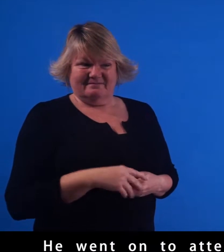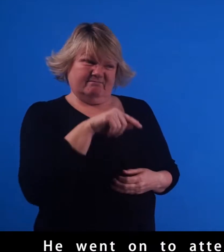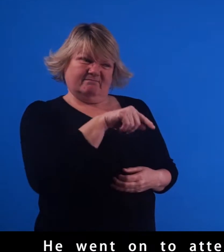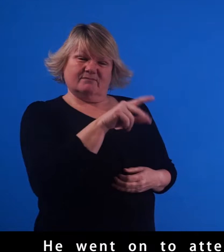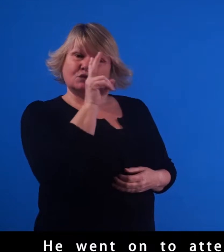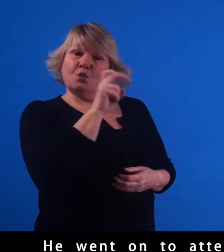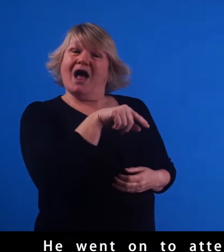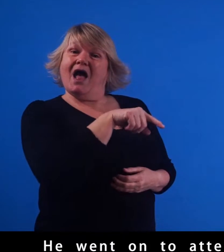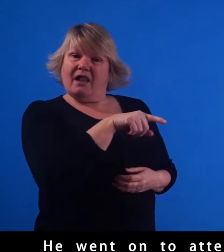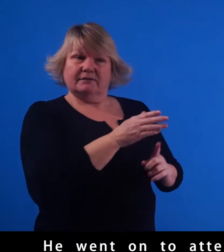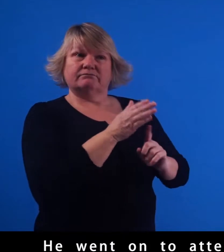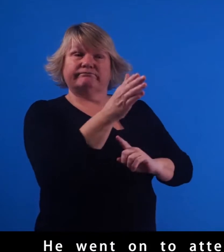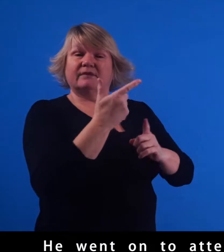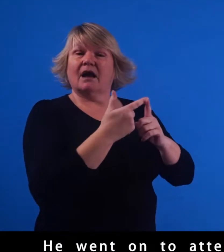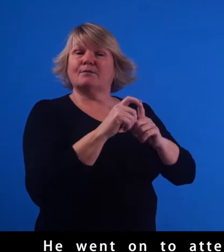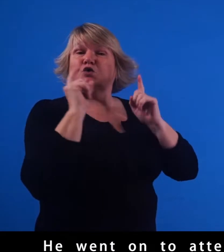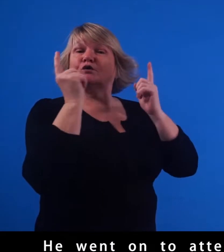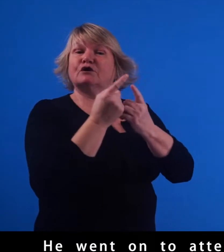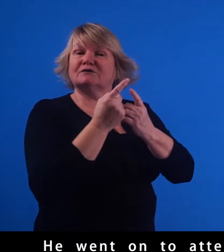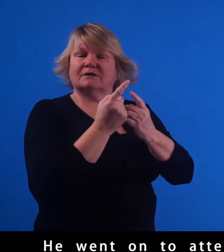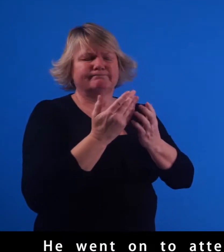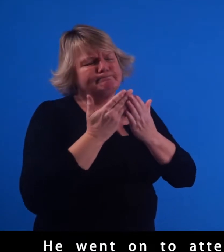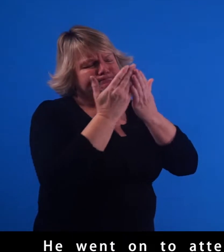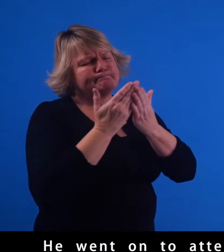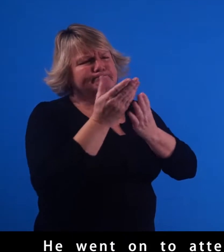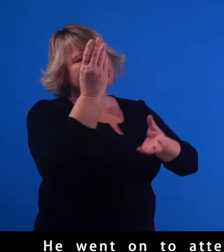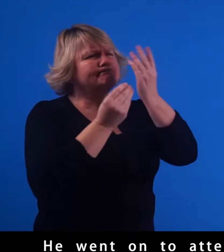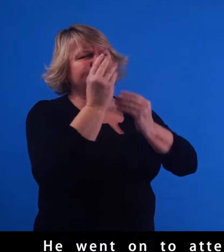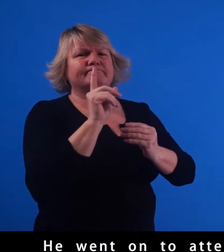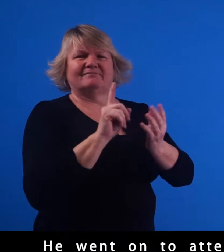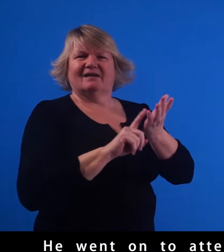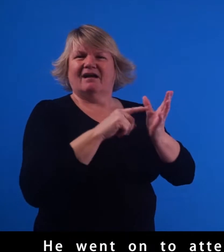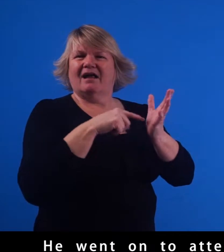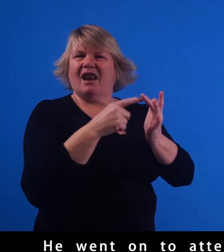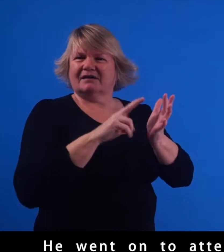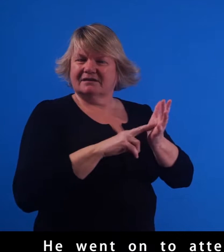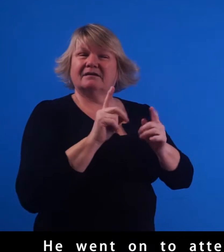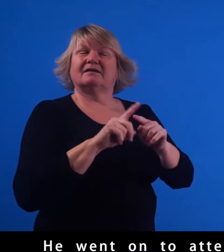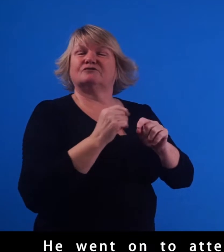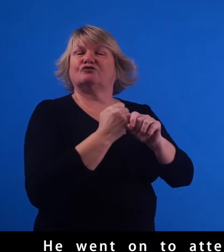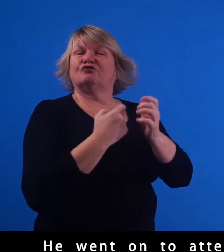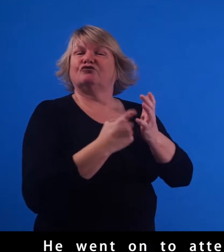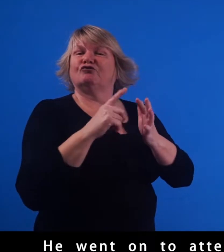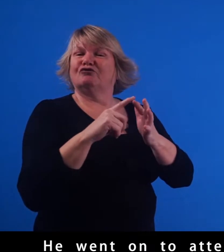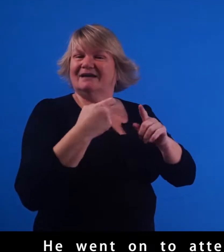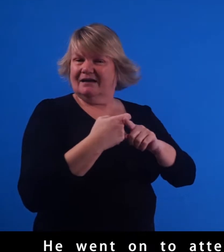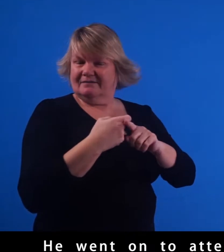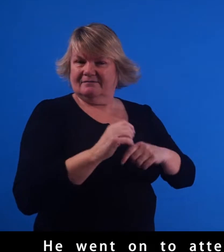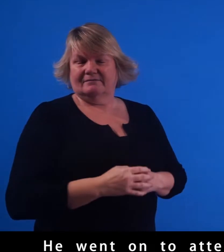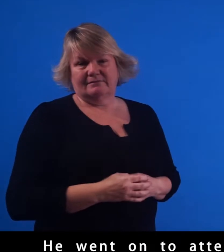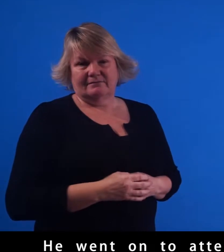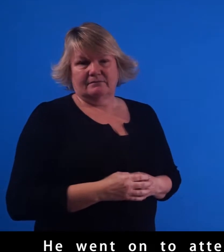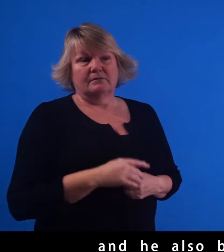He went on to attend Edinburgh University at just 12 years old, studying Latin